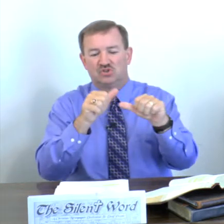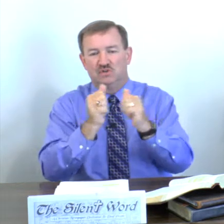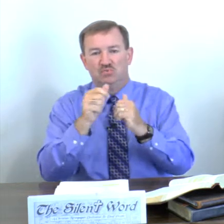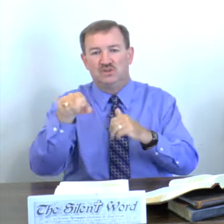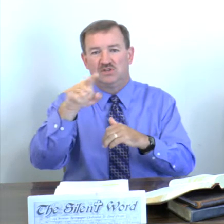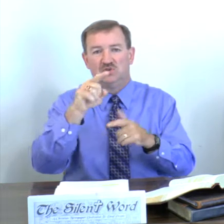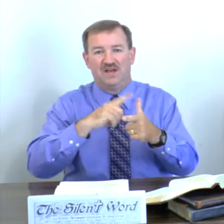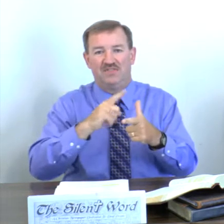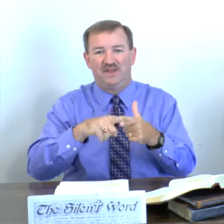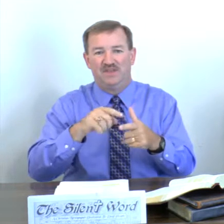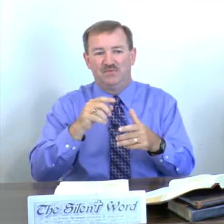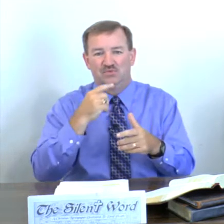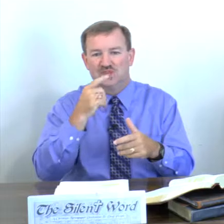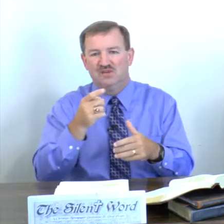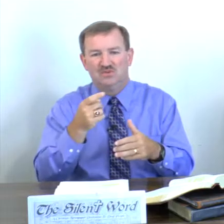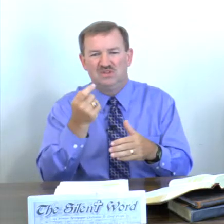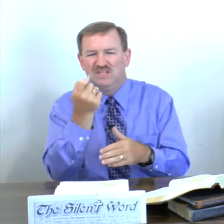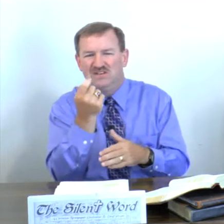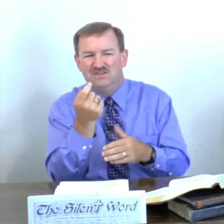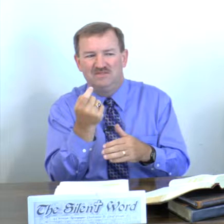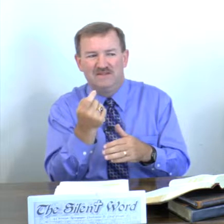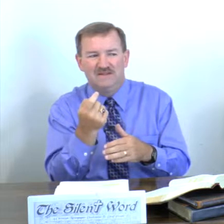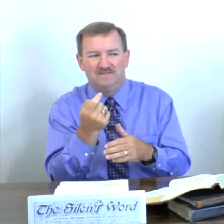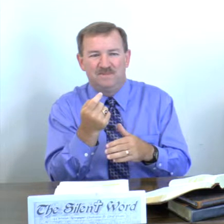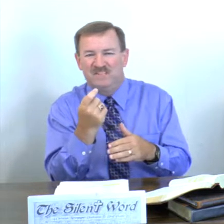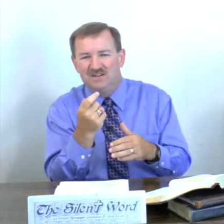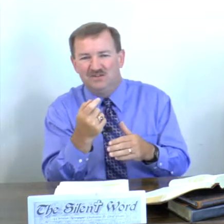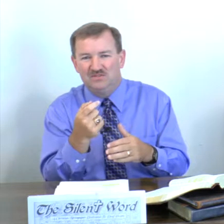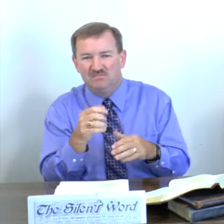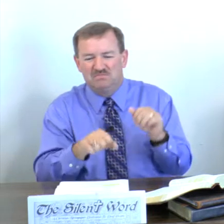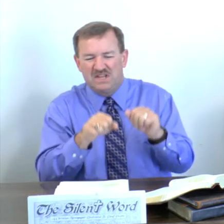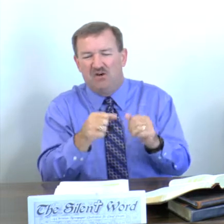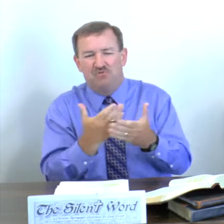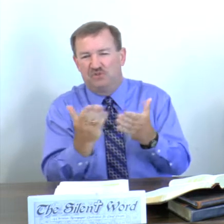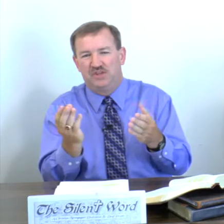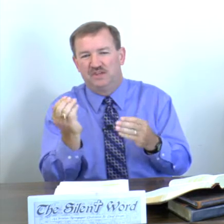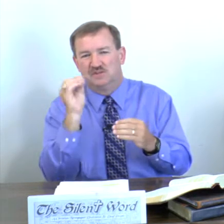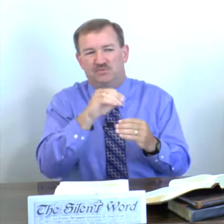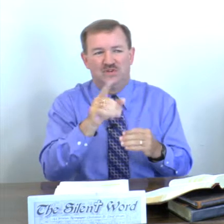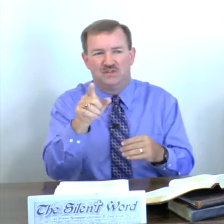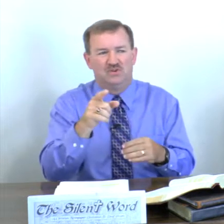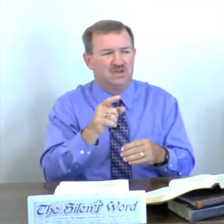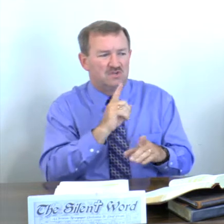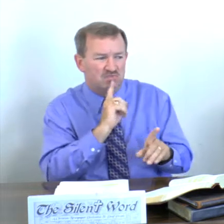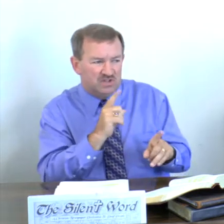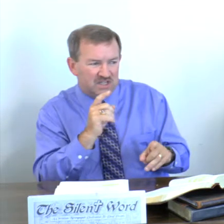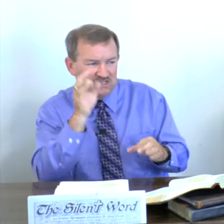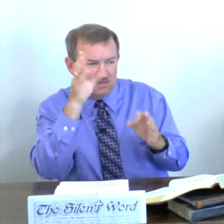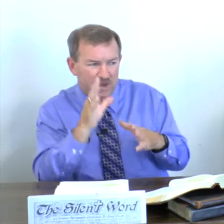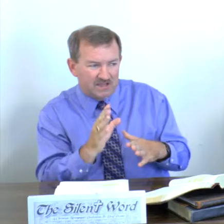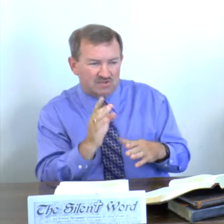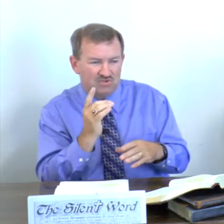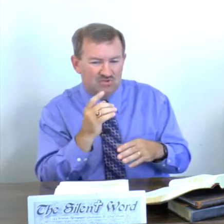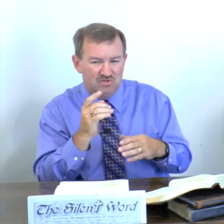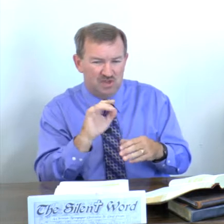fellowship with you, and then they will tell you little doubtful things to put in you. Really, is the pastor